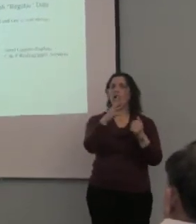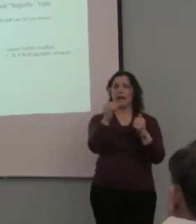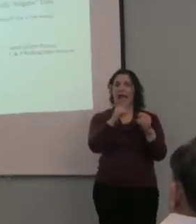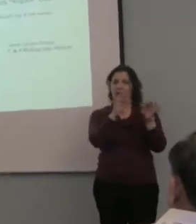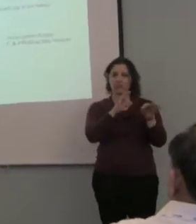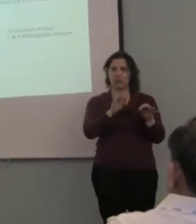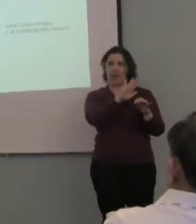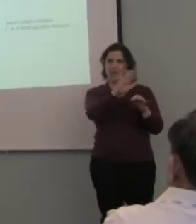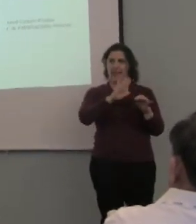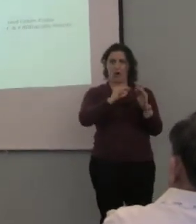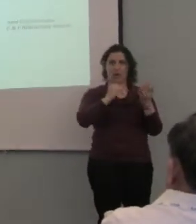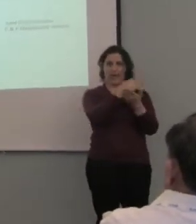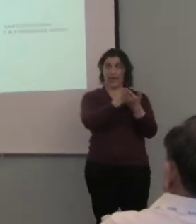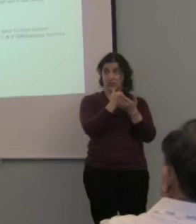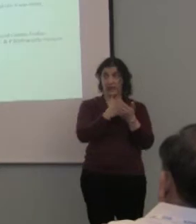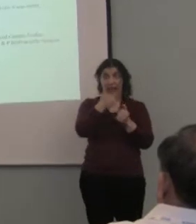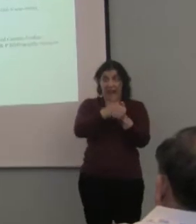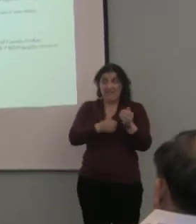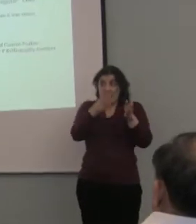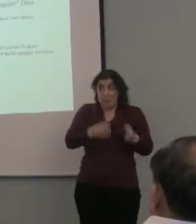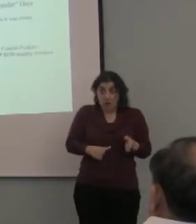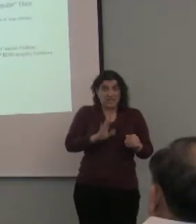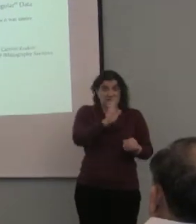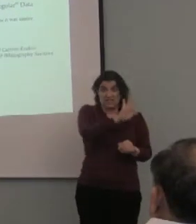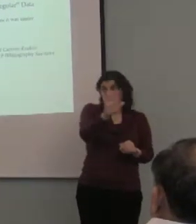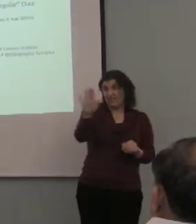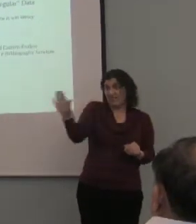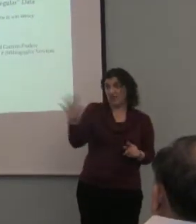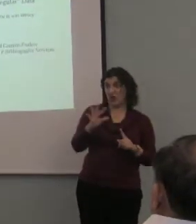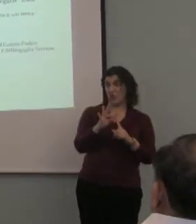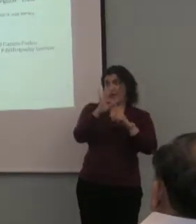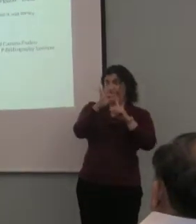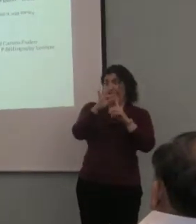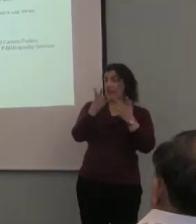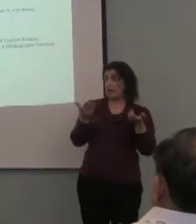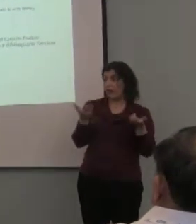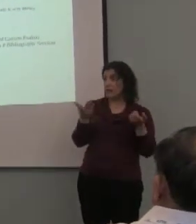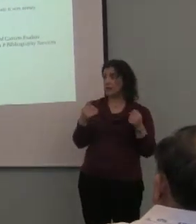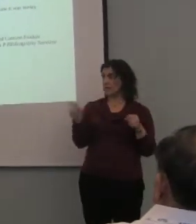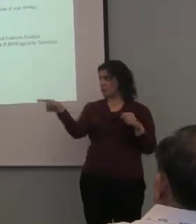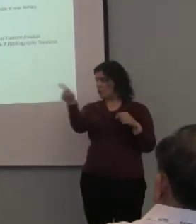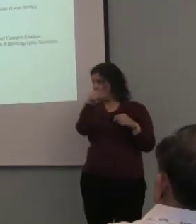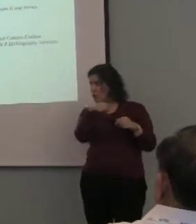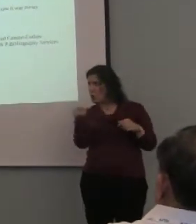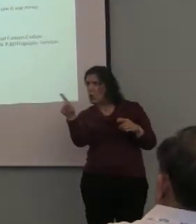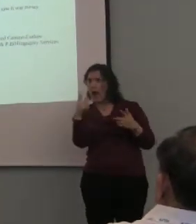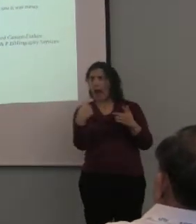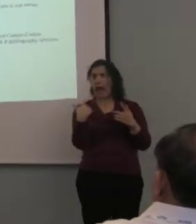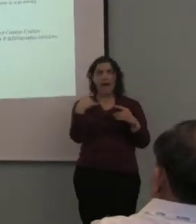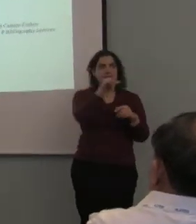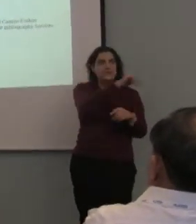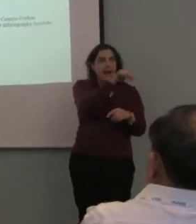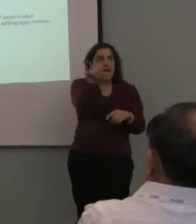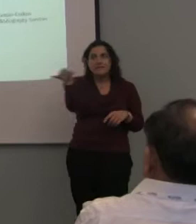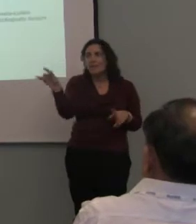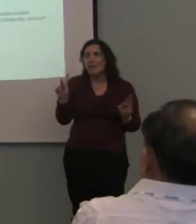unique, because every person is unique. I don't see any clones in the audience, so you'll